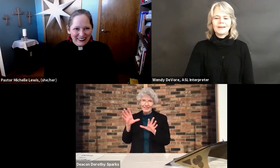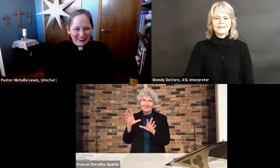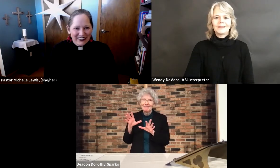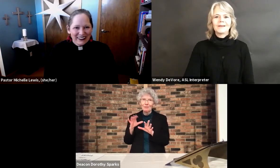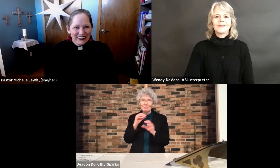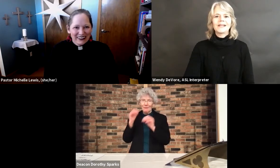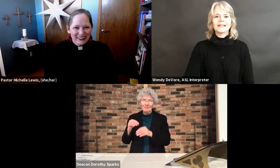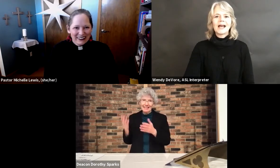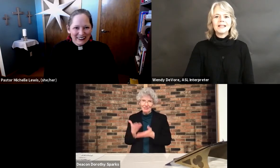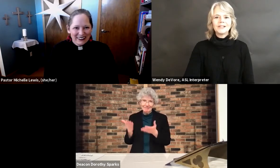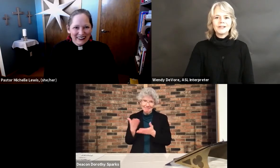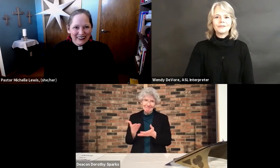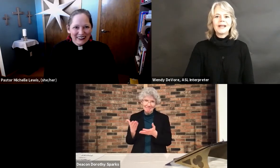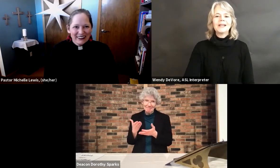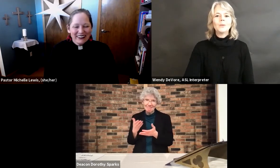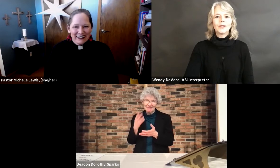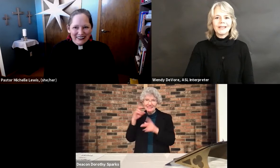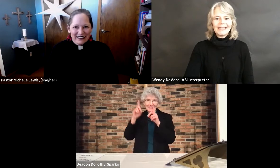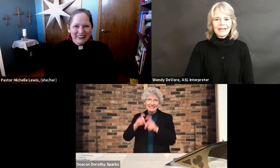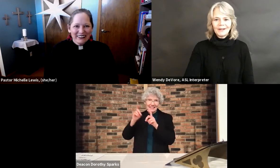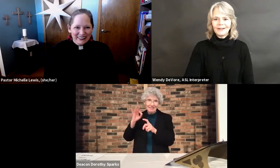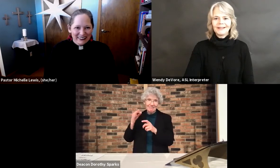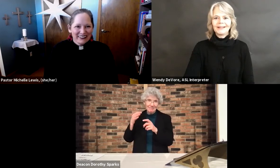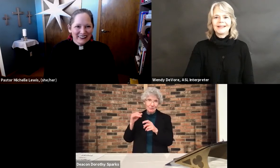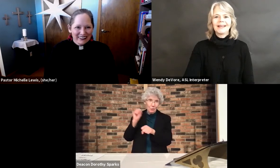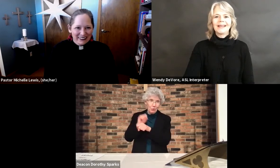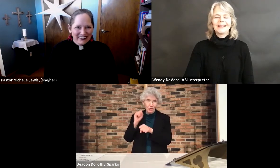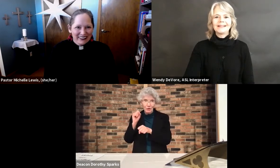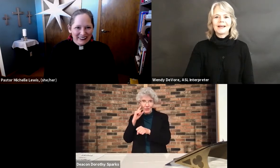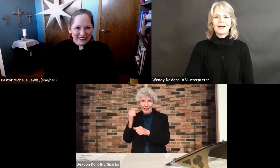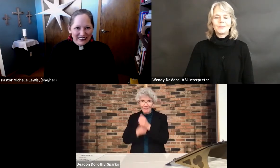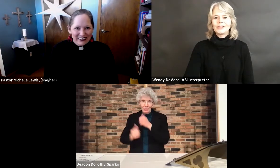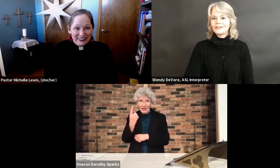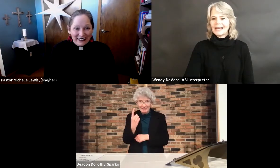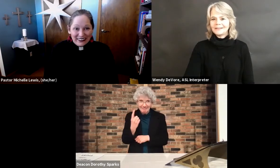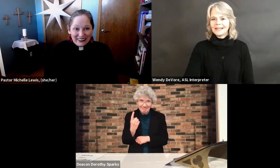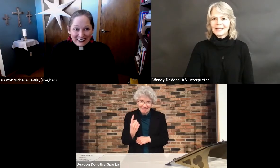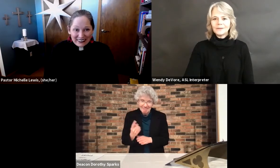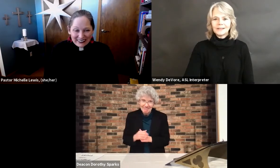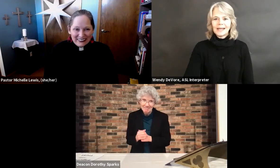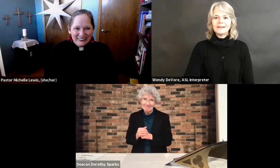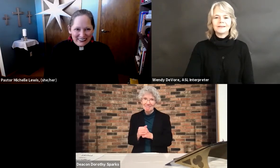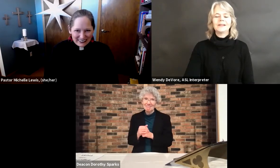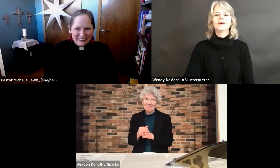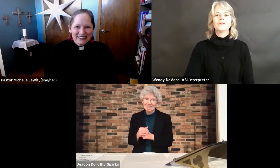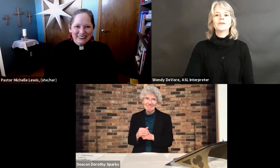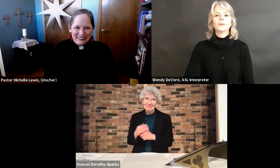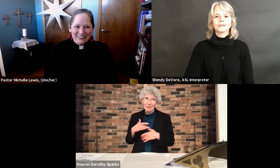Yes, the technology is finally working here, and we're just testing it out today to see if this works